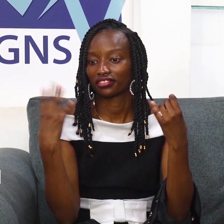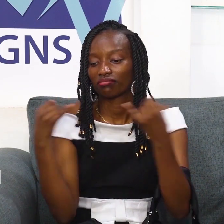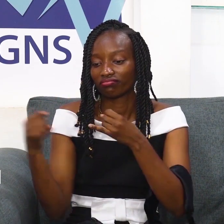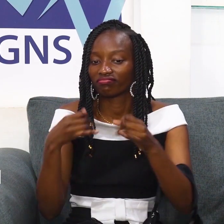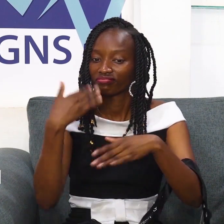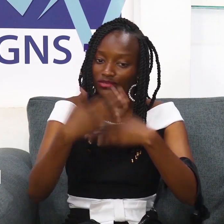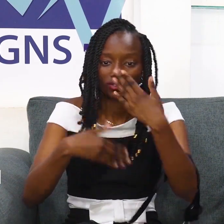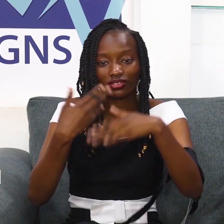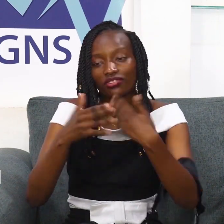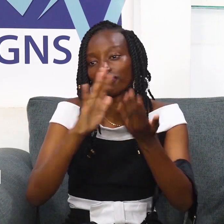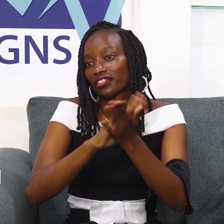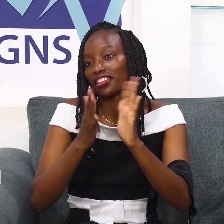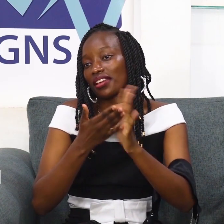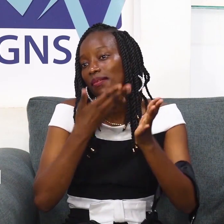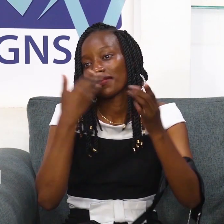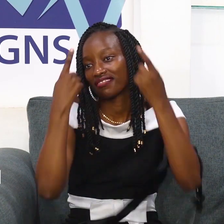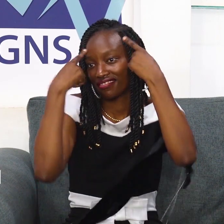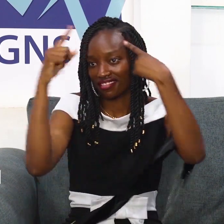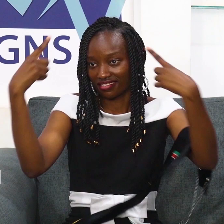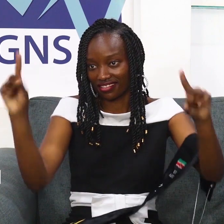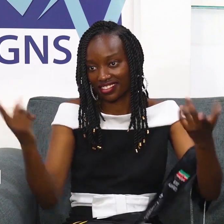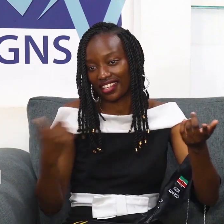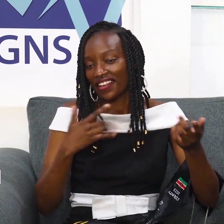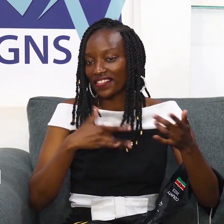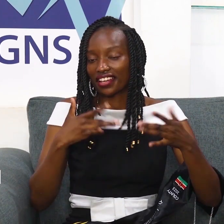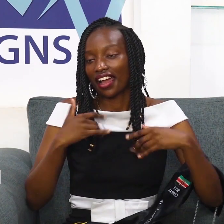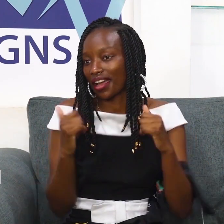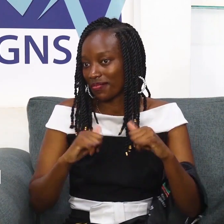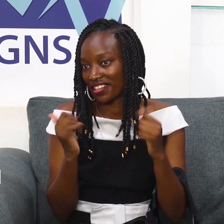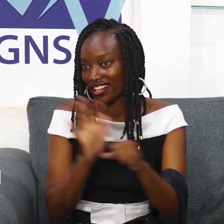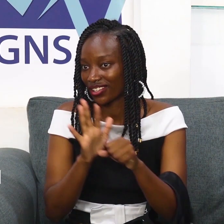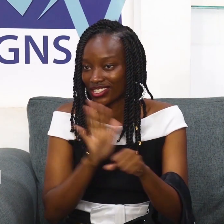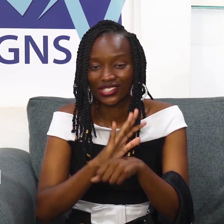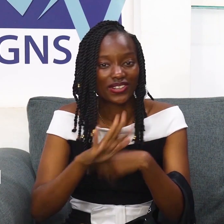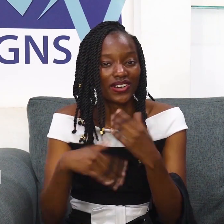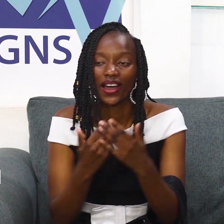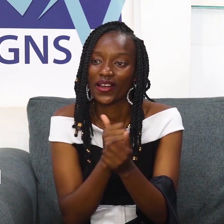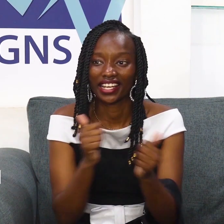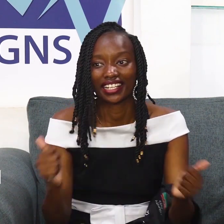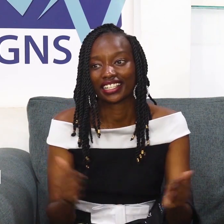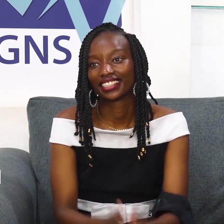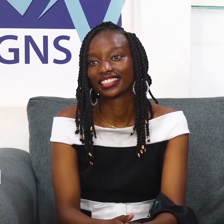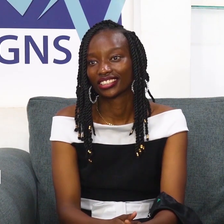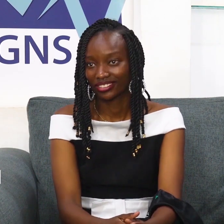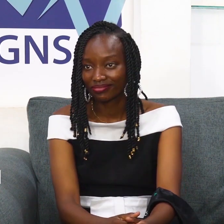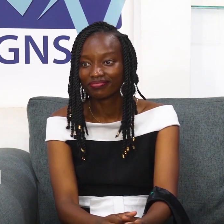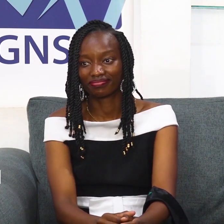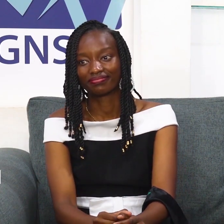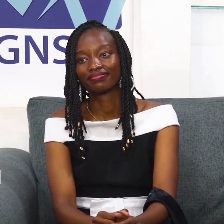but at this time I'd really tried to practice and improve on myself. And I was not really, and after some time and a lot of work and